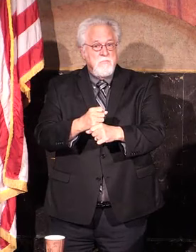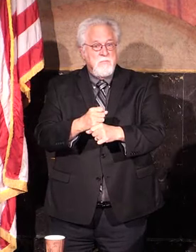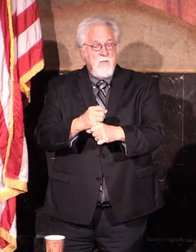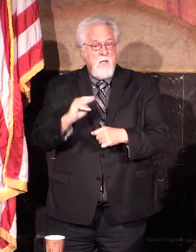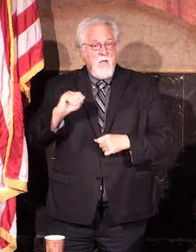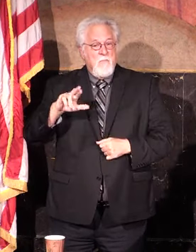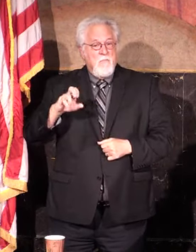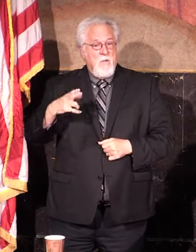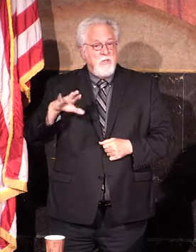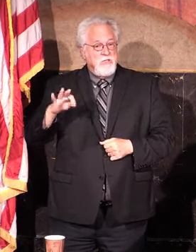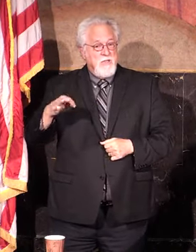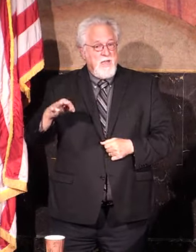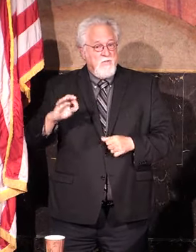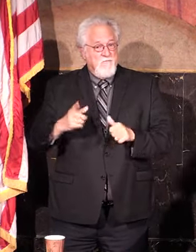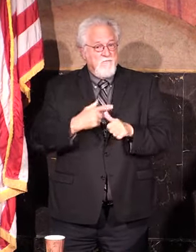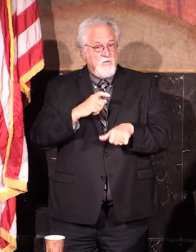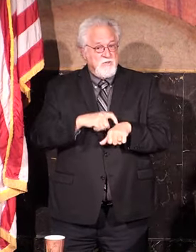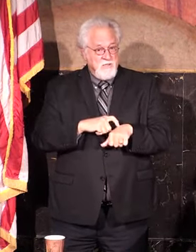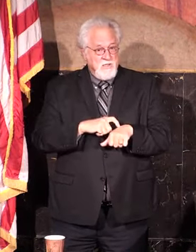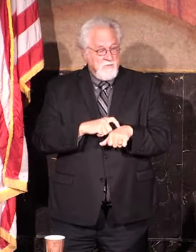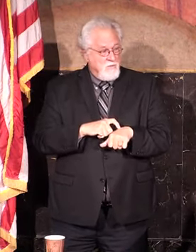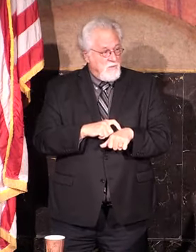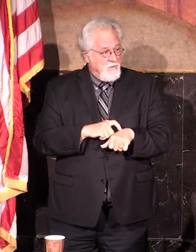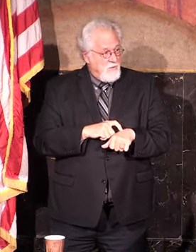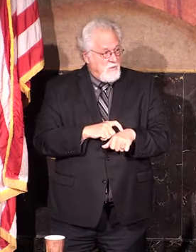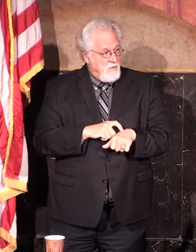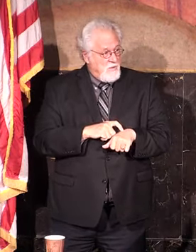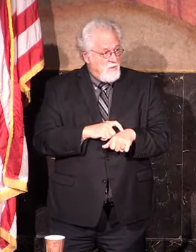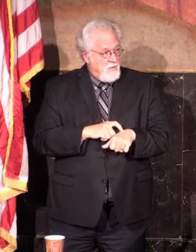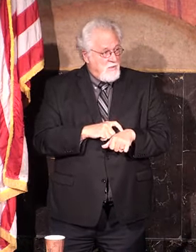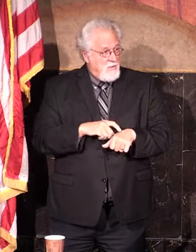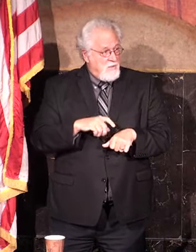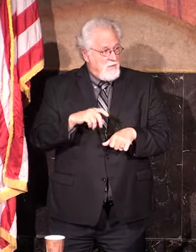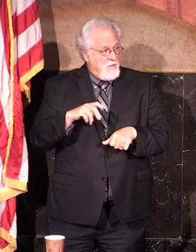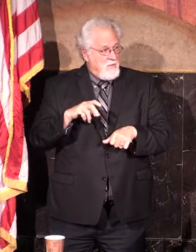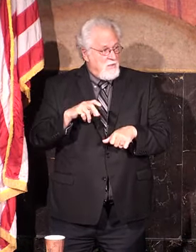March 9th, I think, was the first time we had a case, PUI,